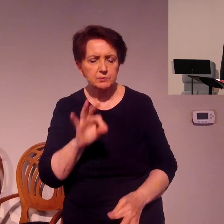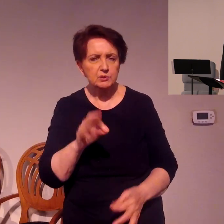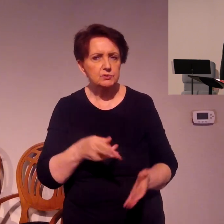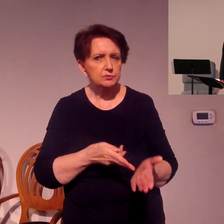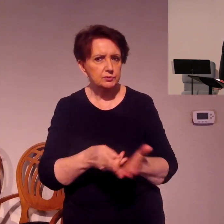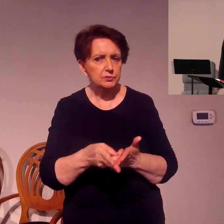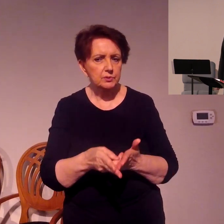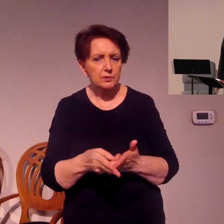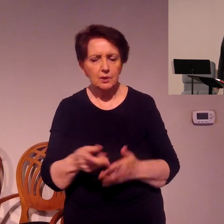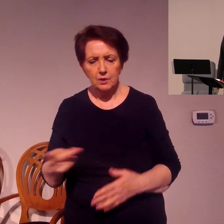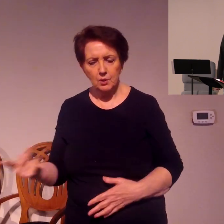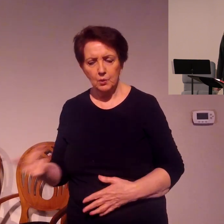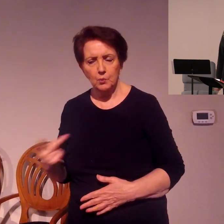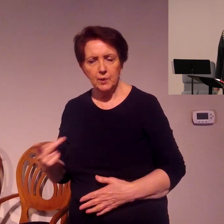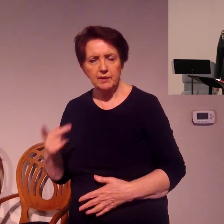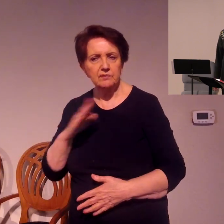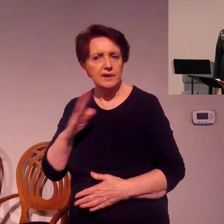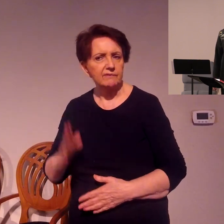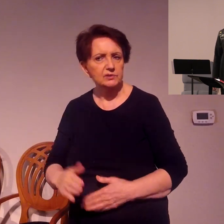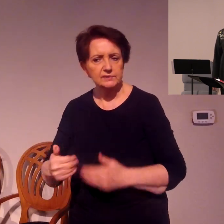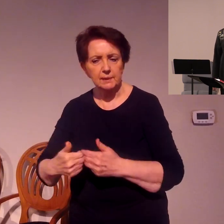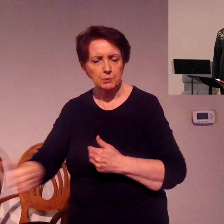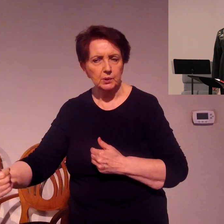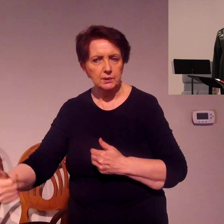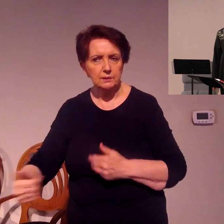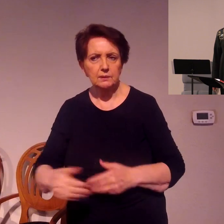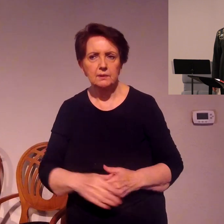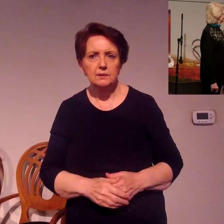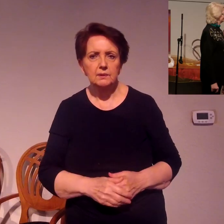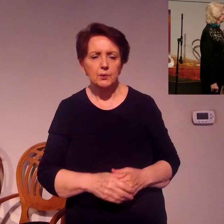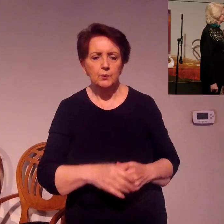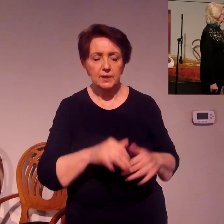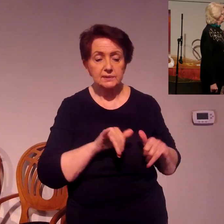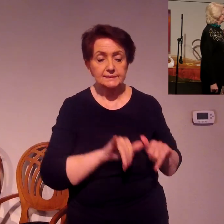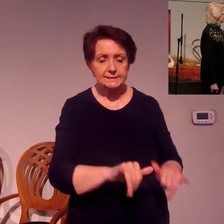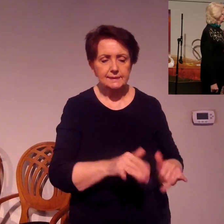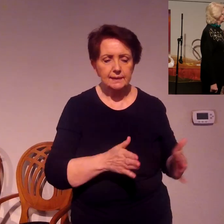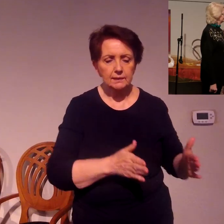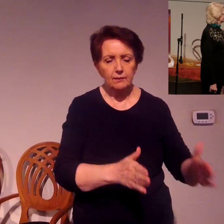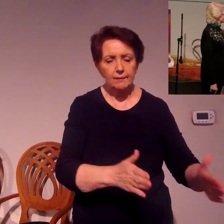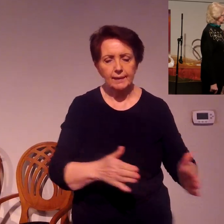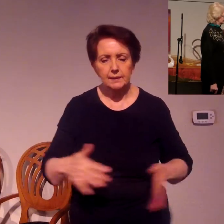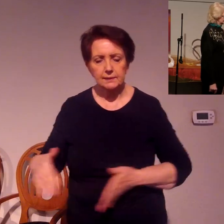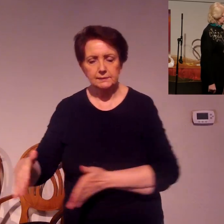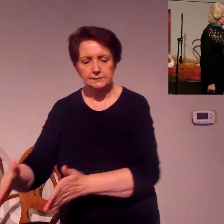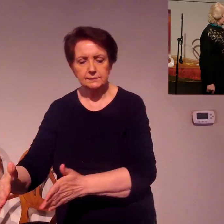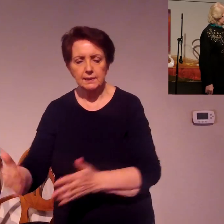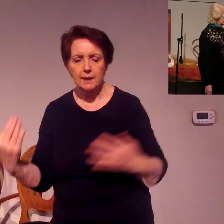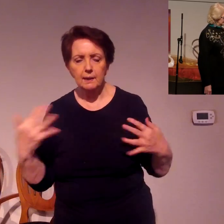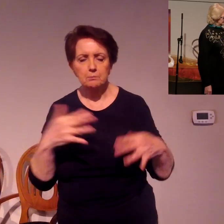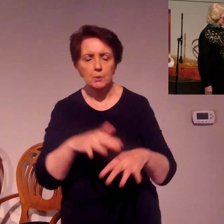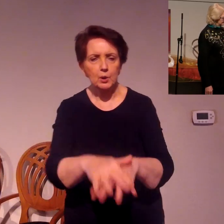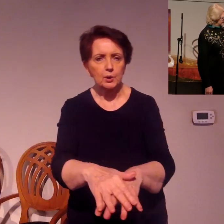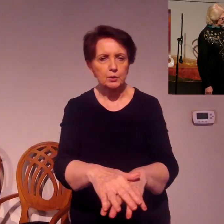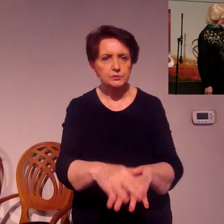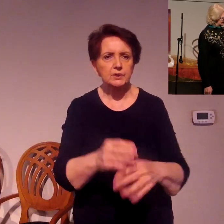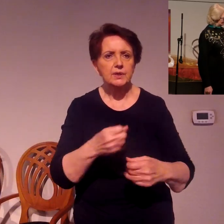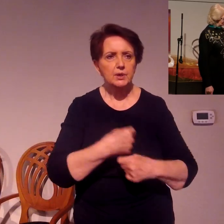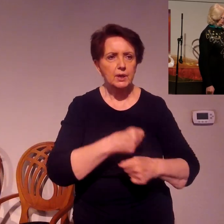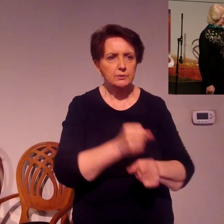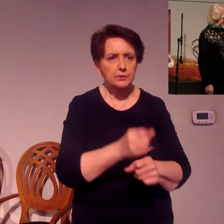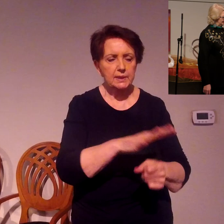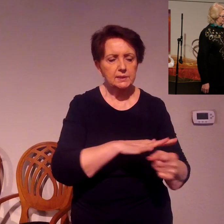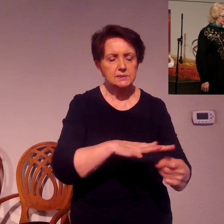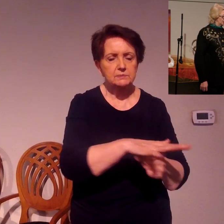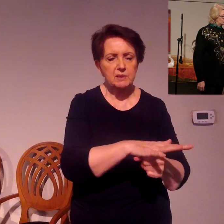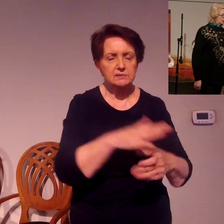be separate. So right. We can stay in our own lanes and merge right. And create that space, create a space for